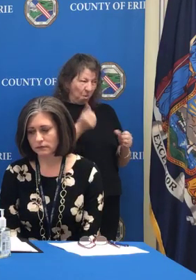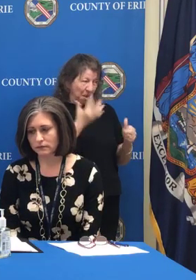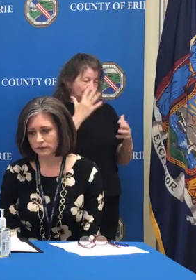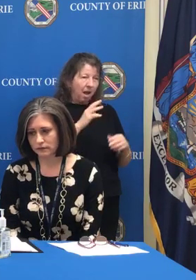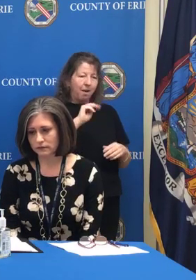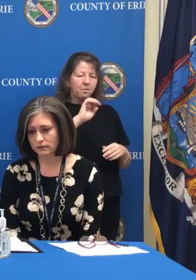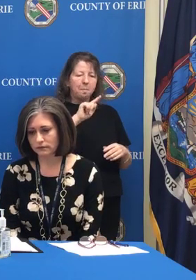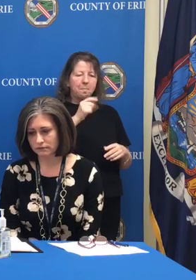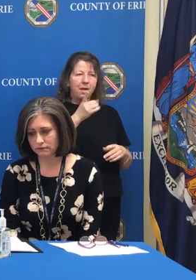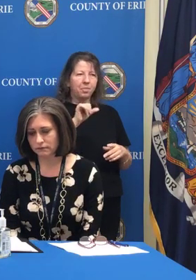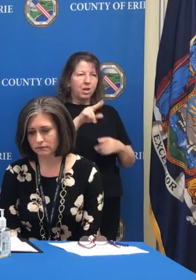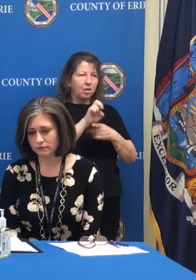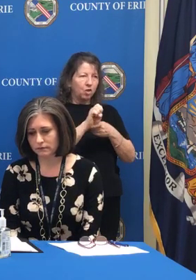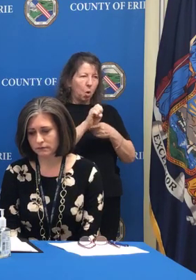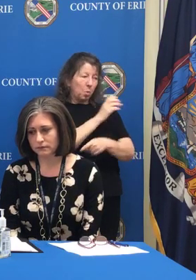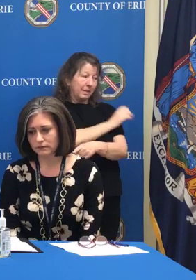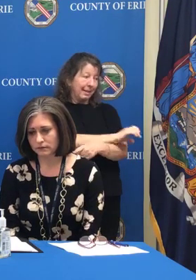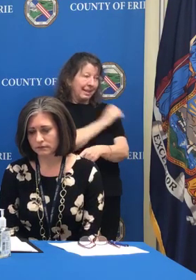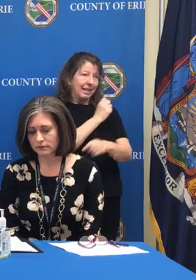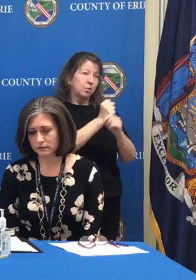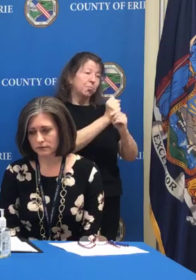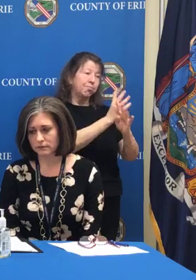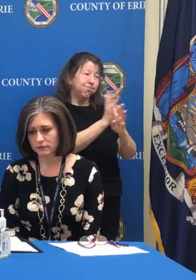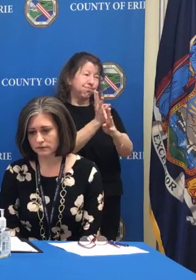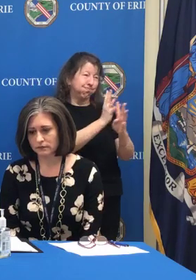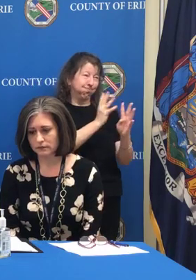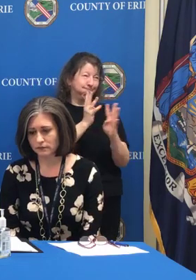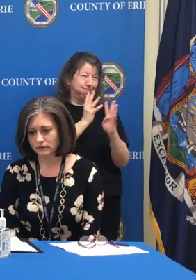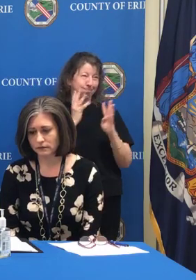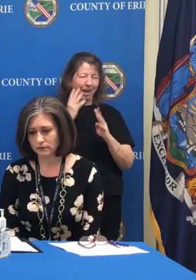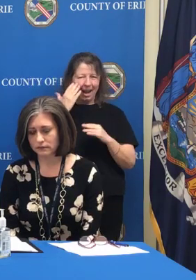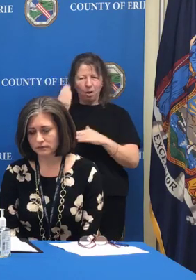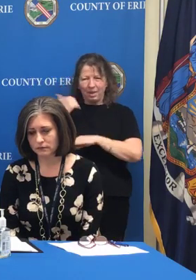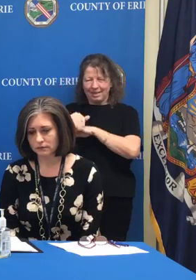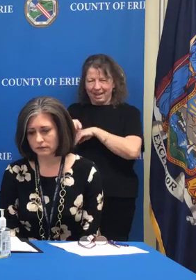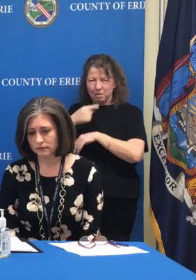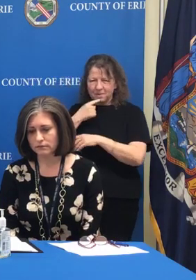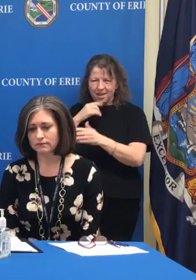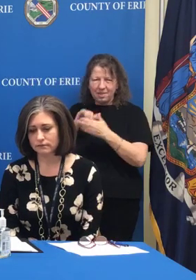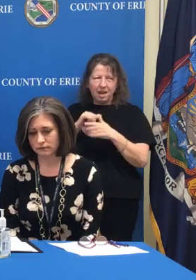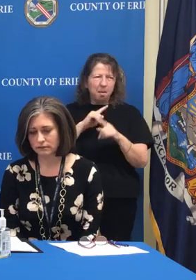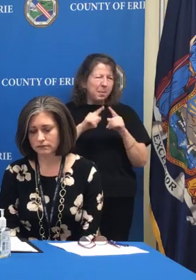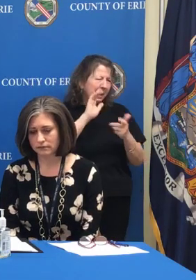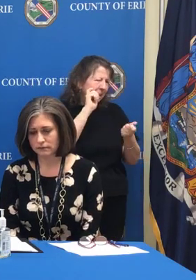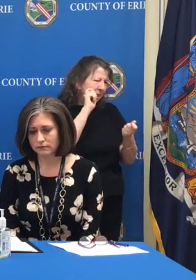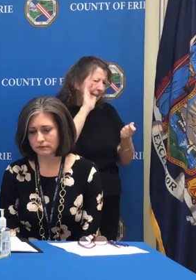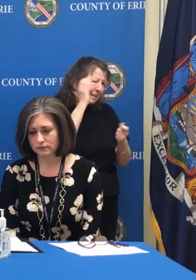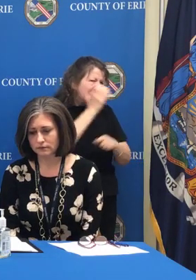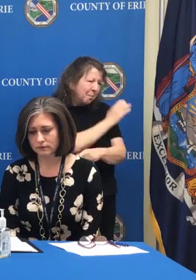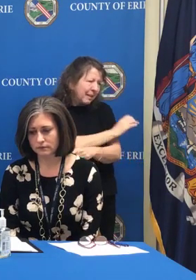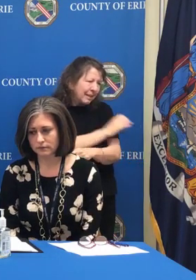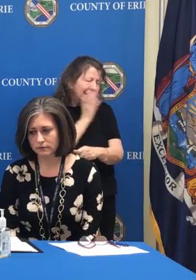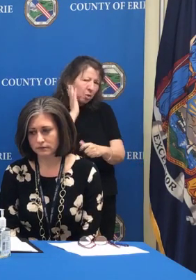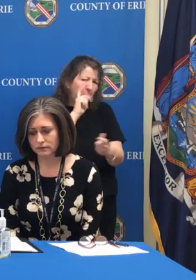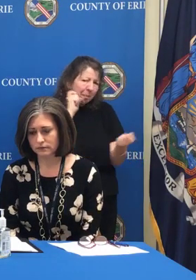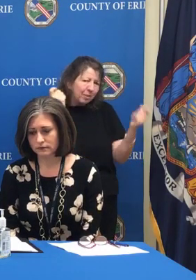clinics being very crowded, and I know you addressed that last night, and it sounds like they're going to make some changes there.